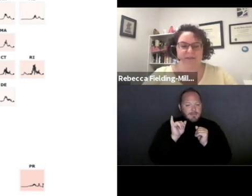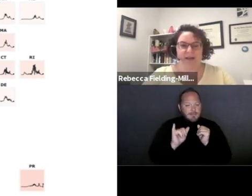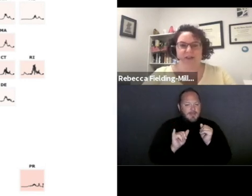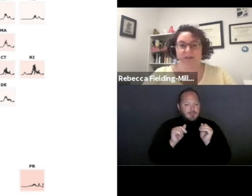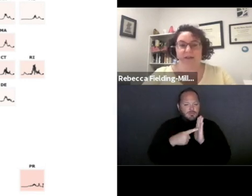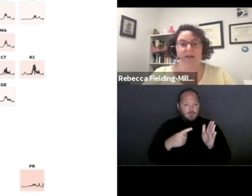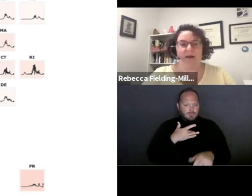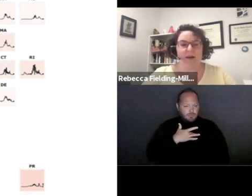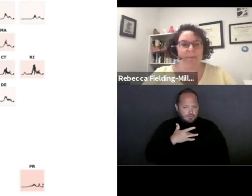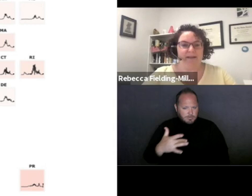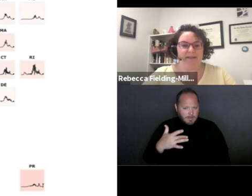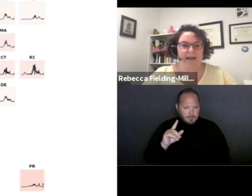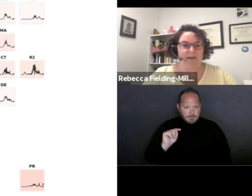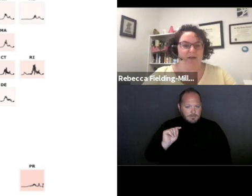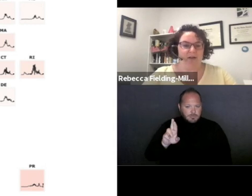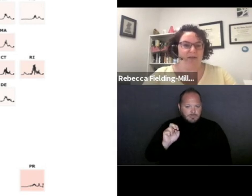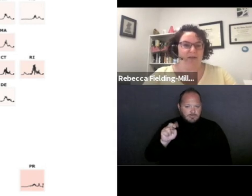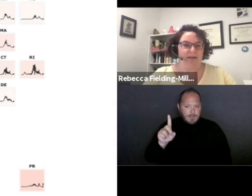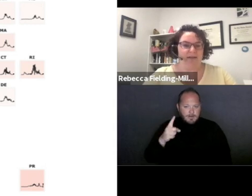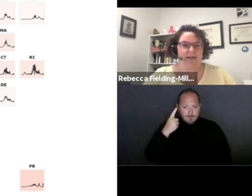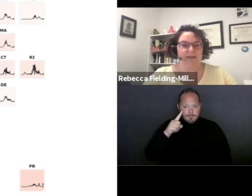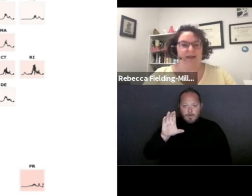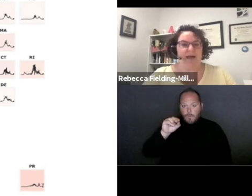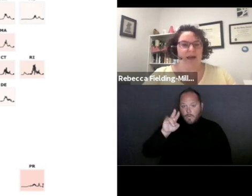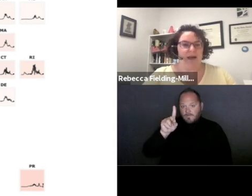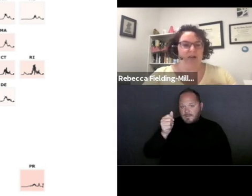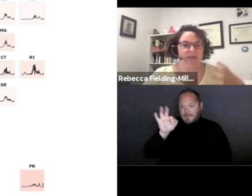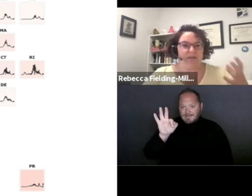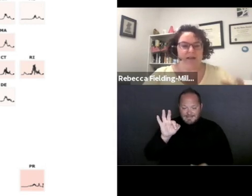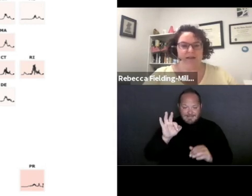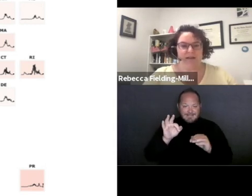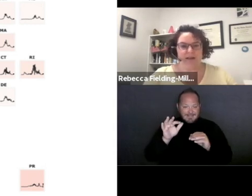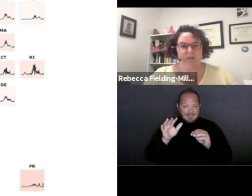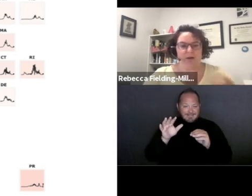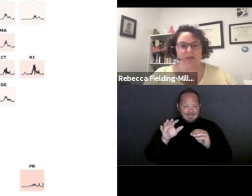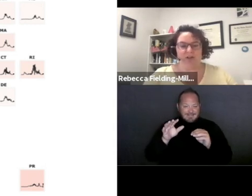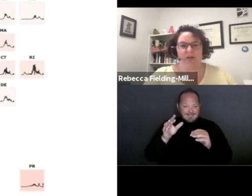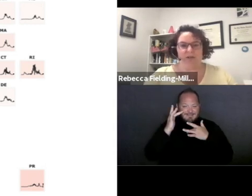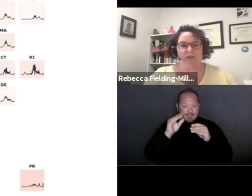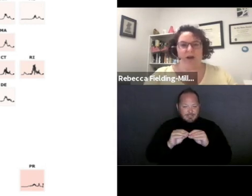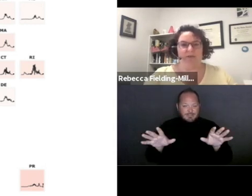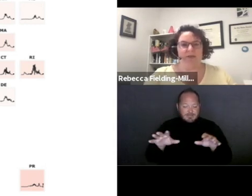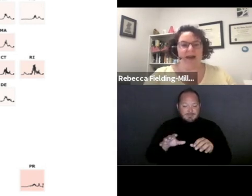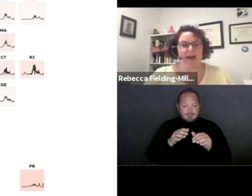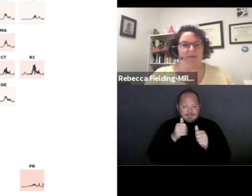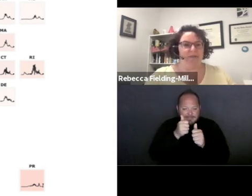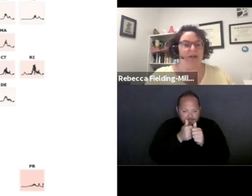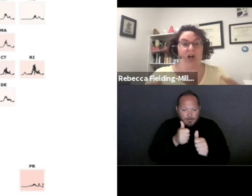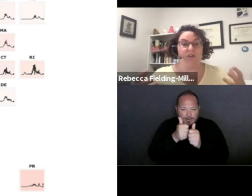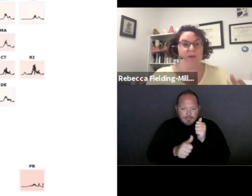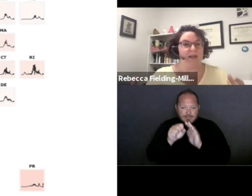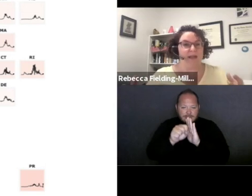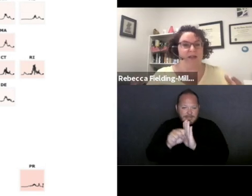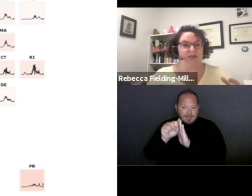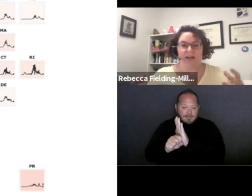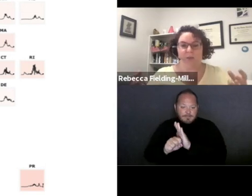COVID-19 infections by state across the United States. And across the United States, pretty much all of these graphs have a very